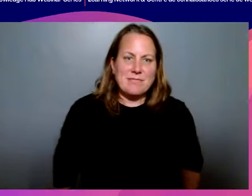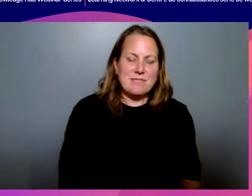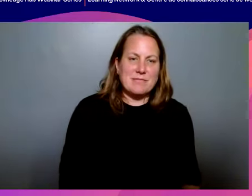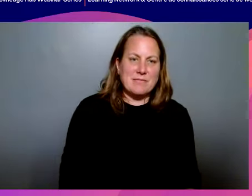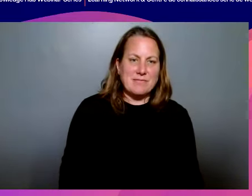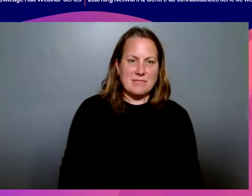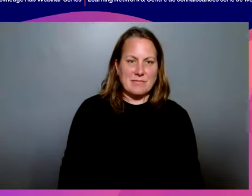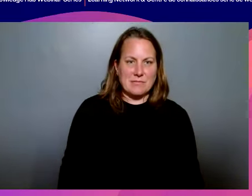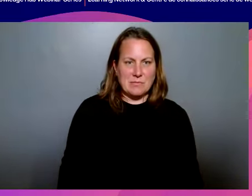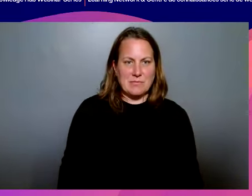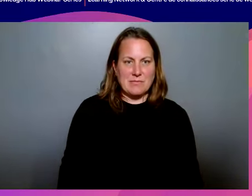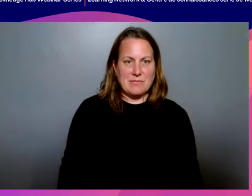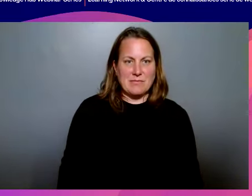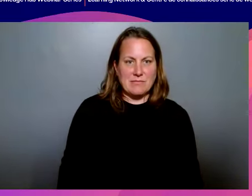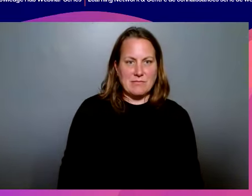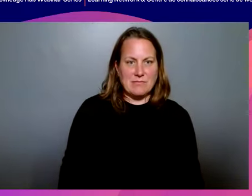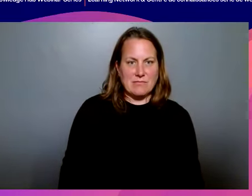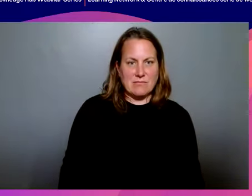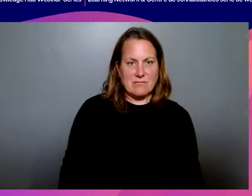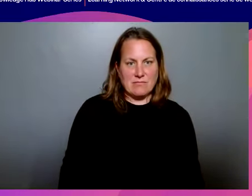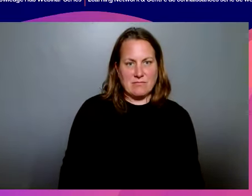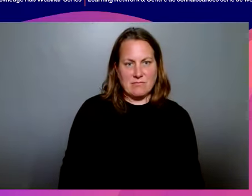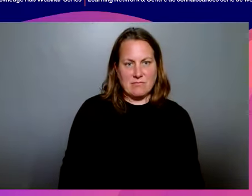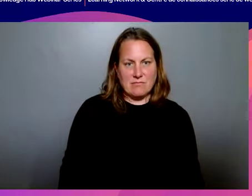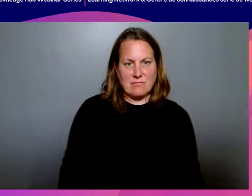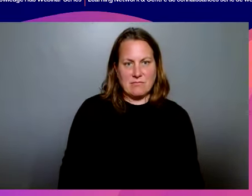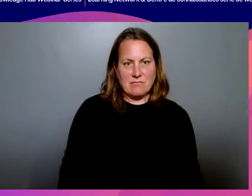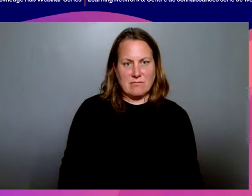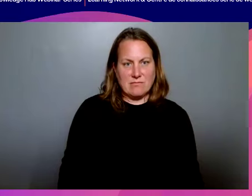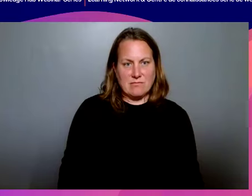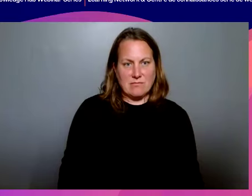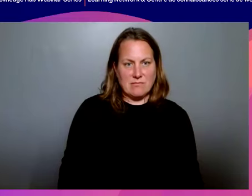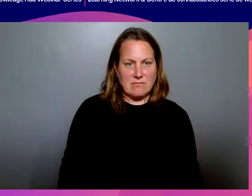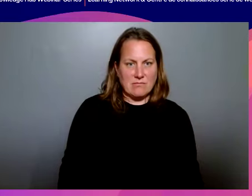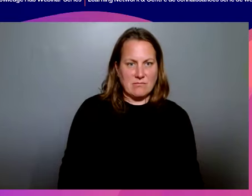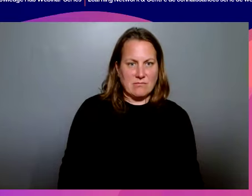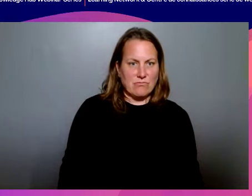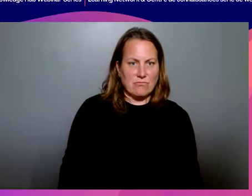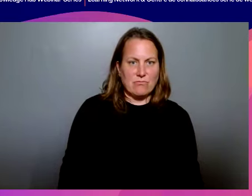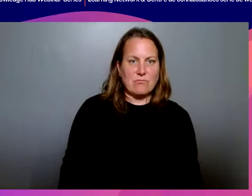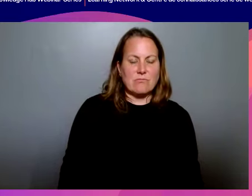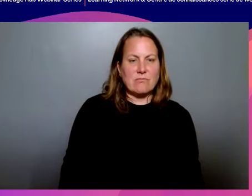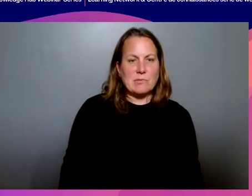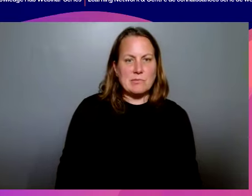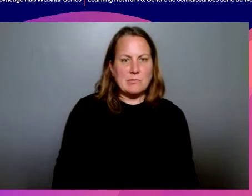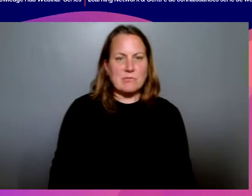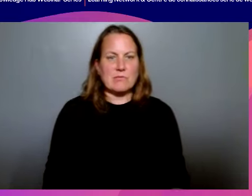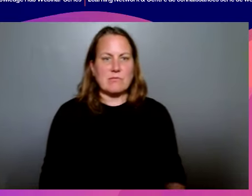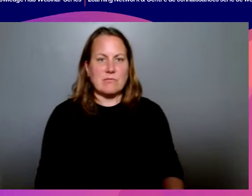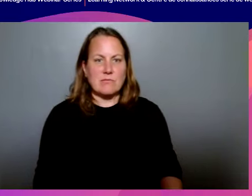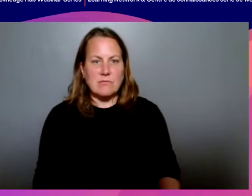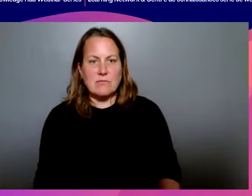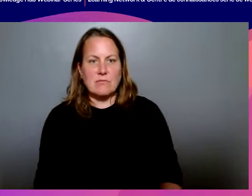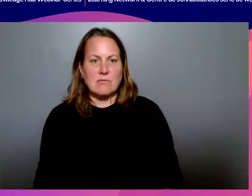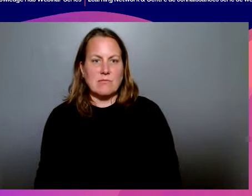of we have to go all the way back to colonization to understand gender and sexuality as we know them today. And then we're